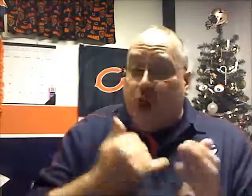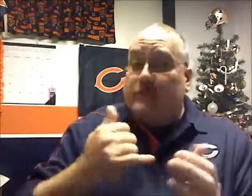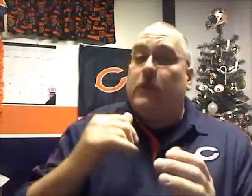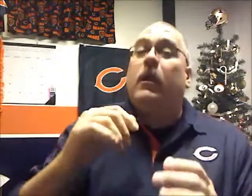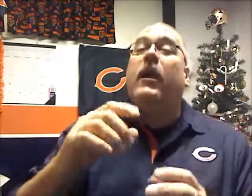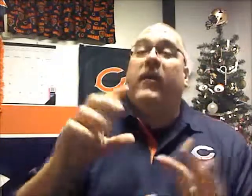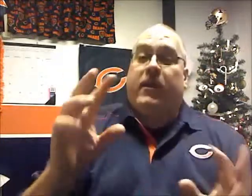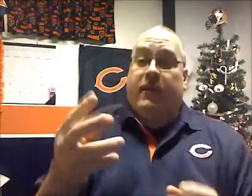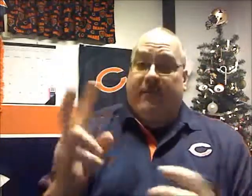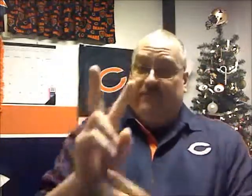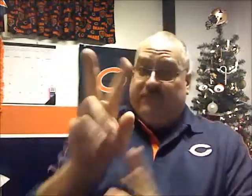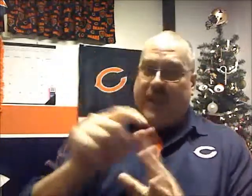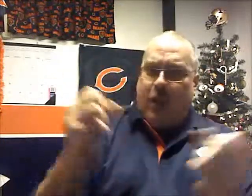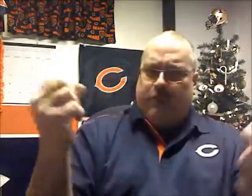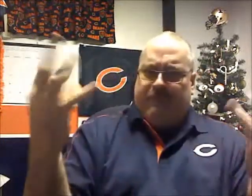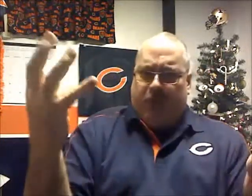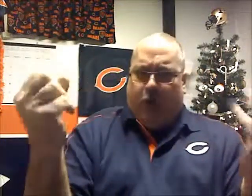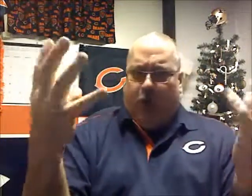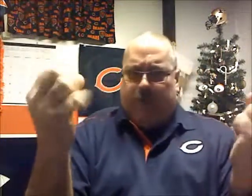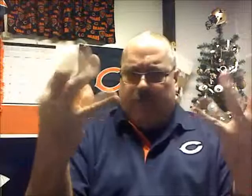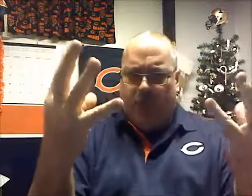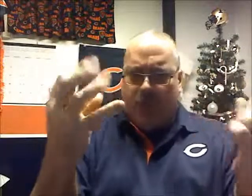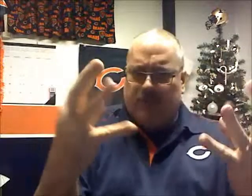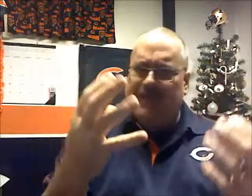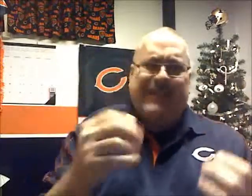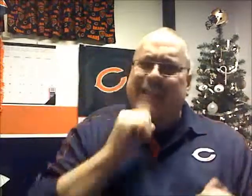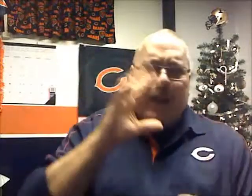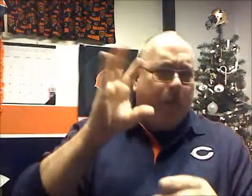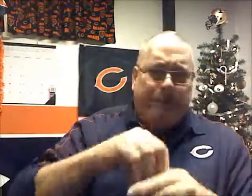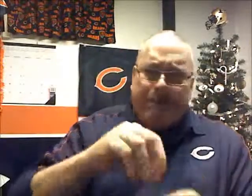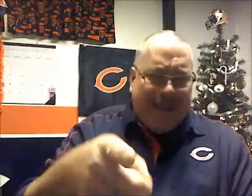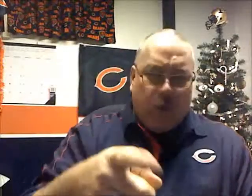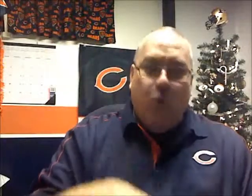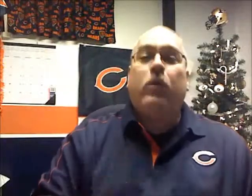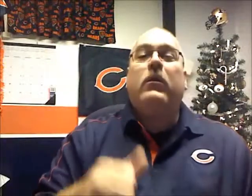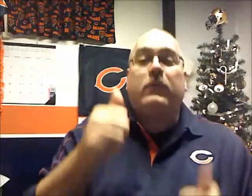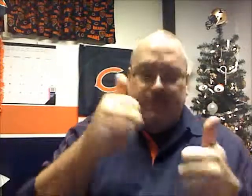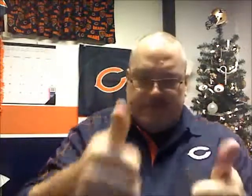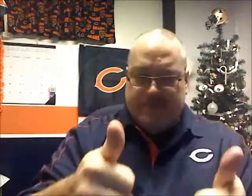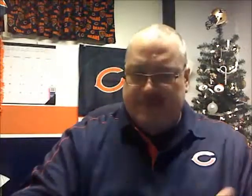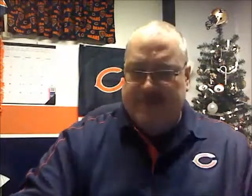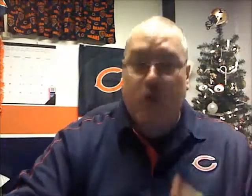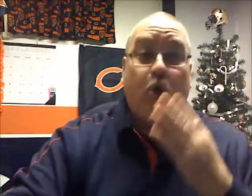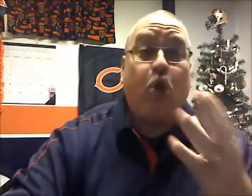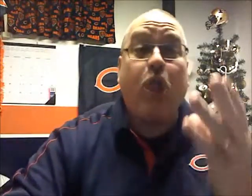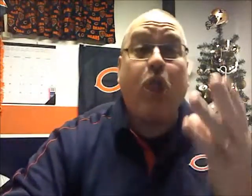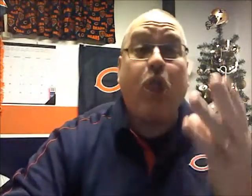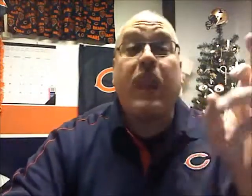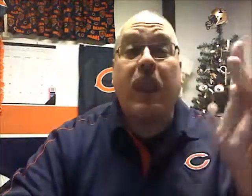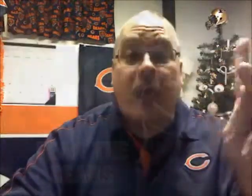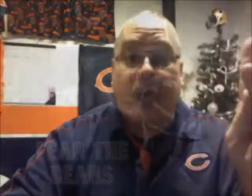just a bit of blood. That will bite you. Excuse me, that.